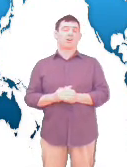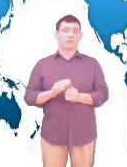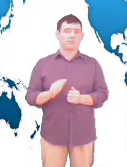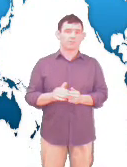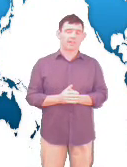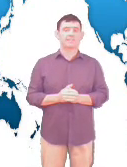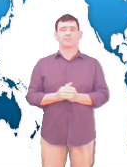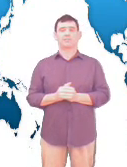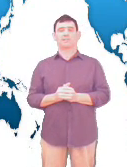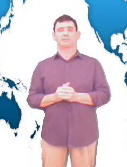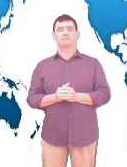or if you've had that feeling.